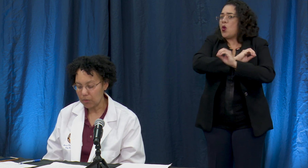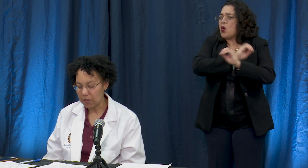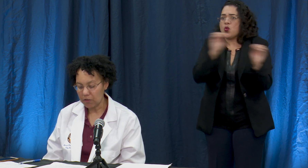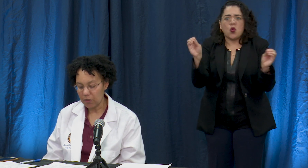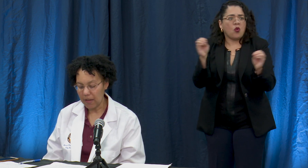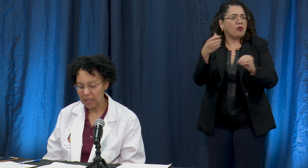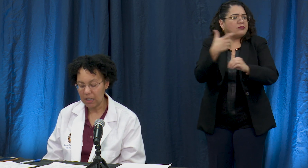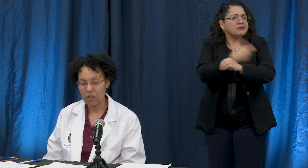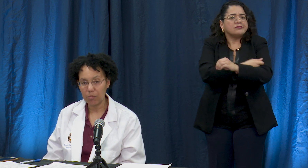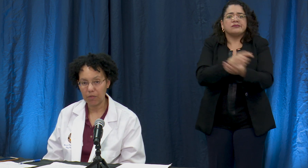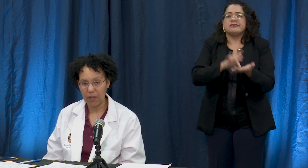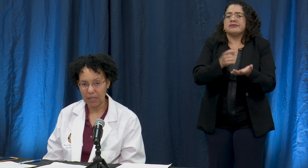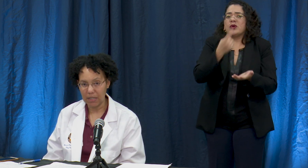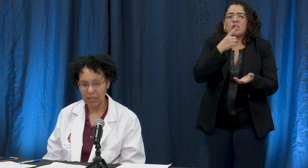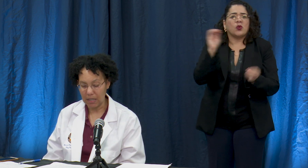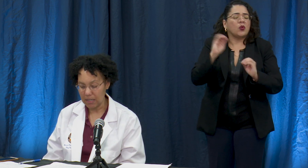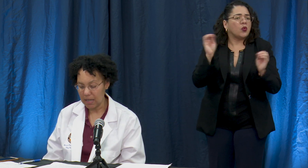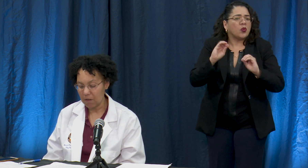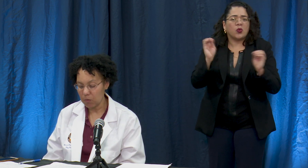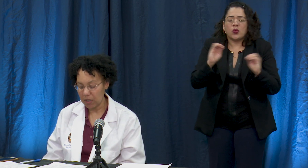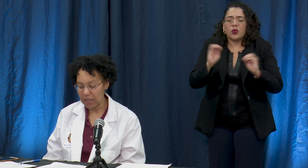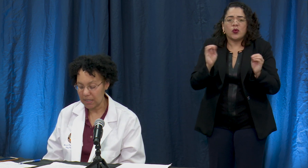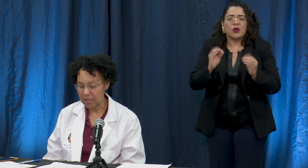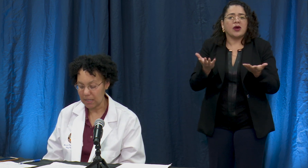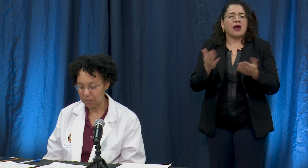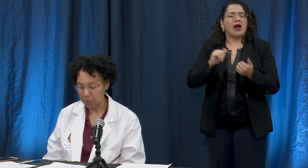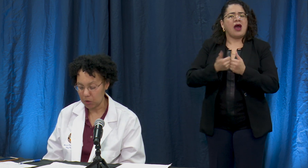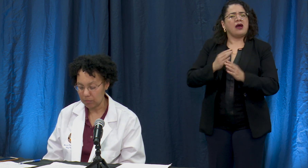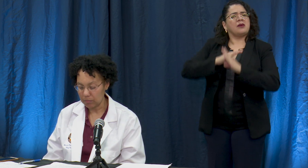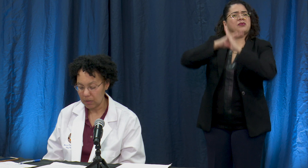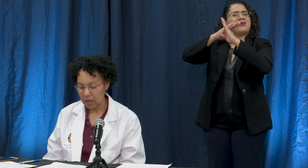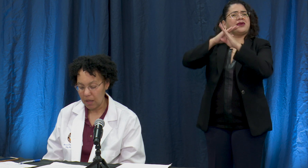so new and there's no vaccine to prevent disease, everyone is